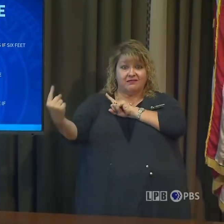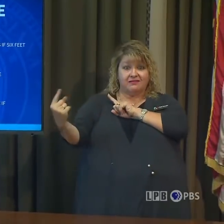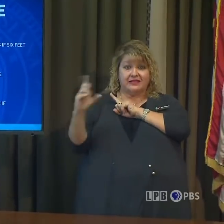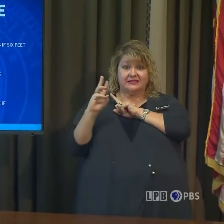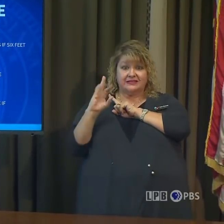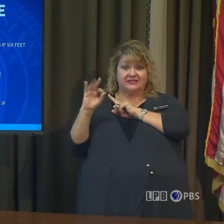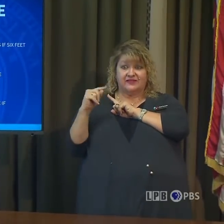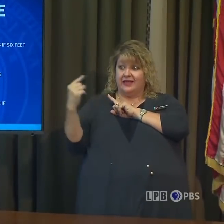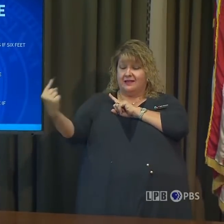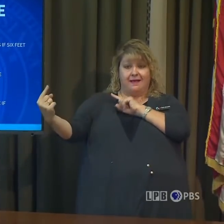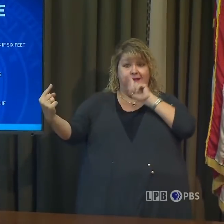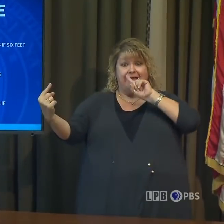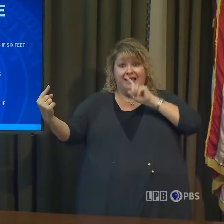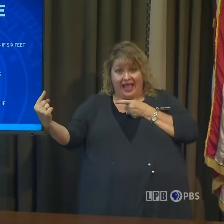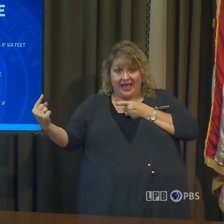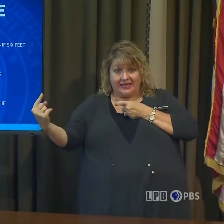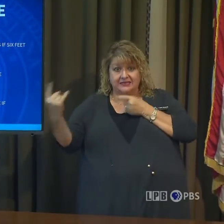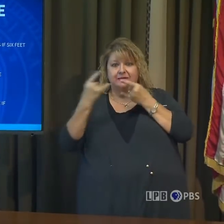be maintained.